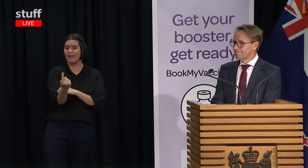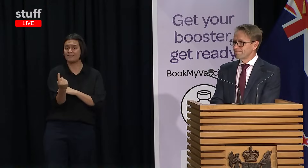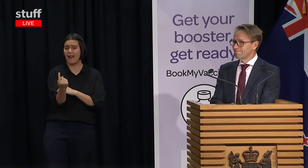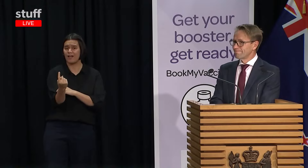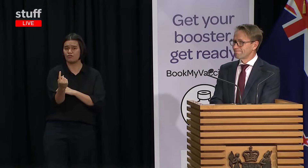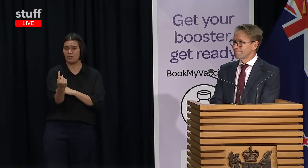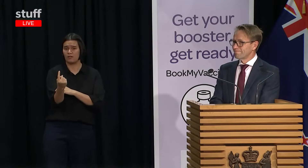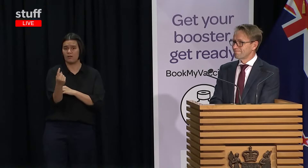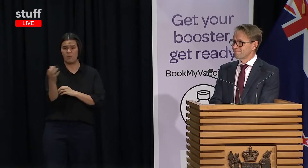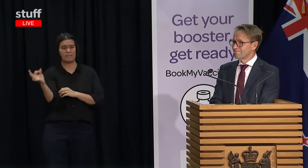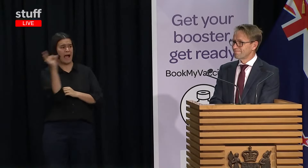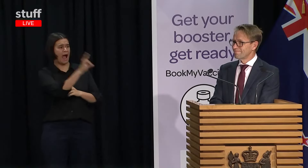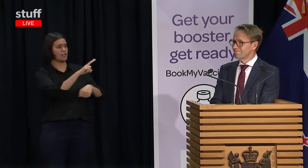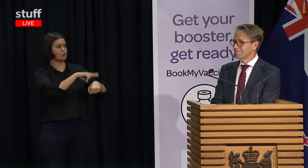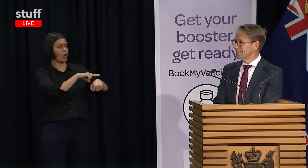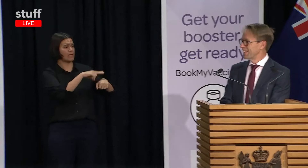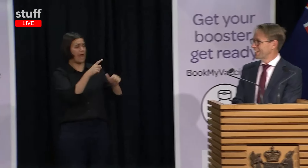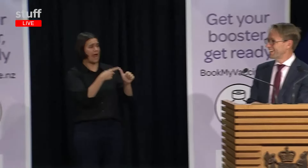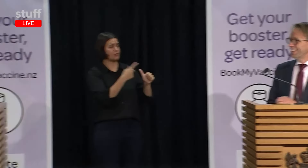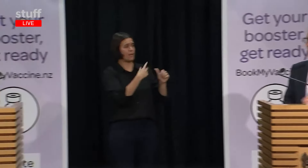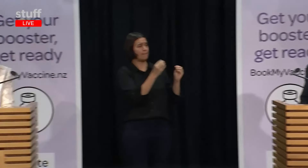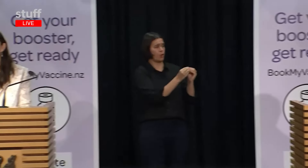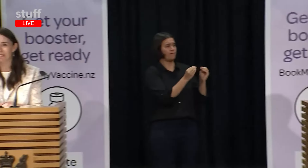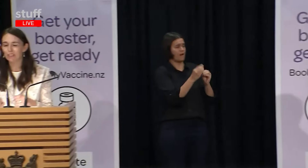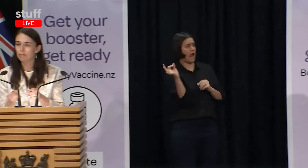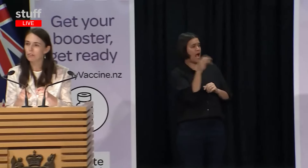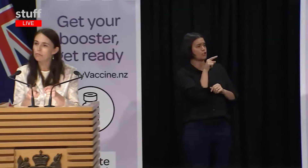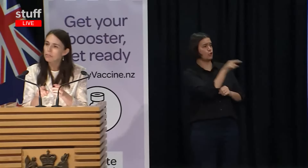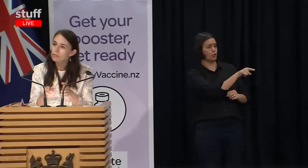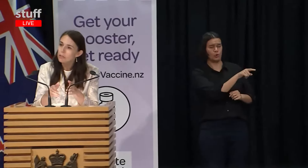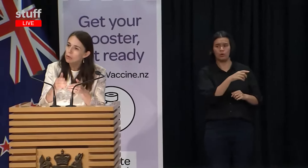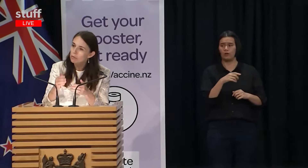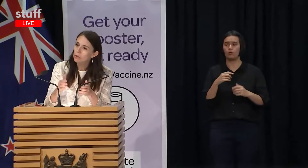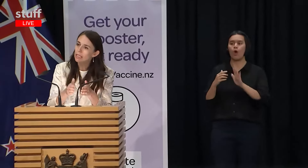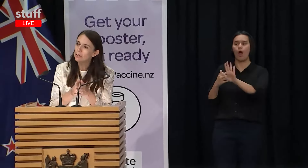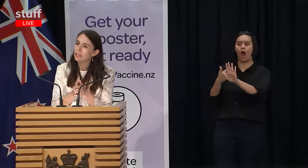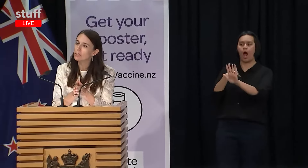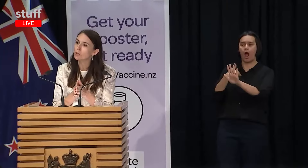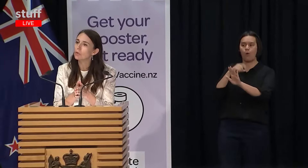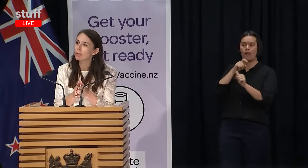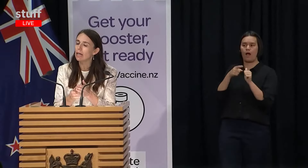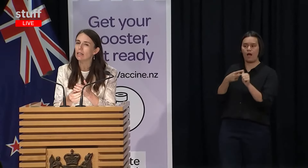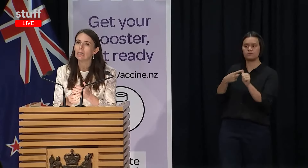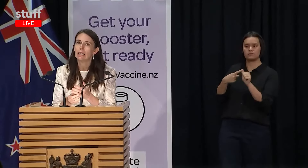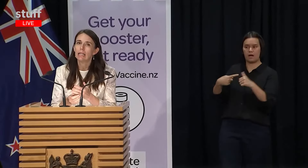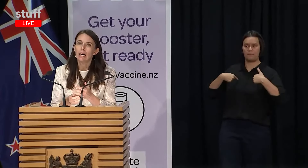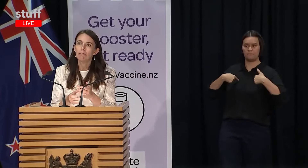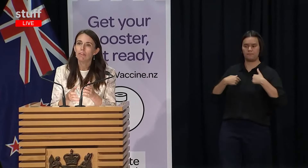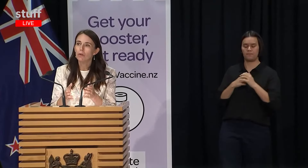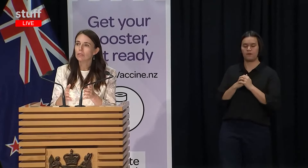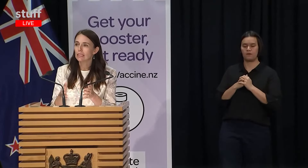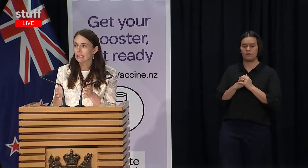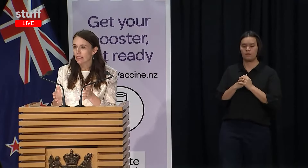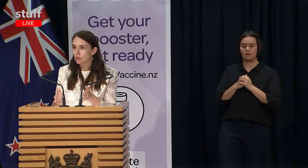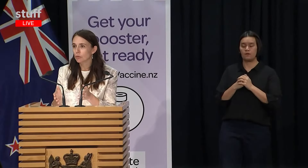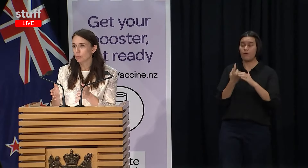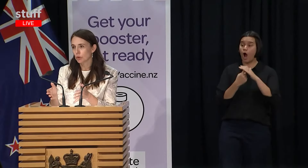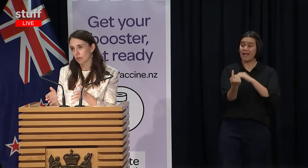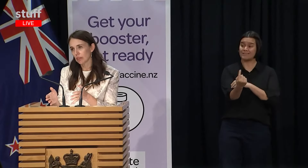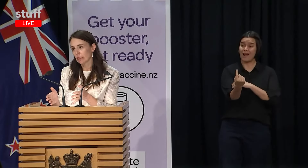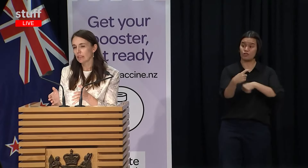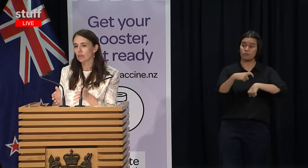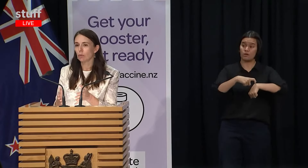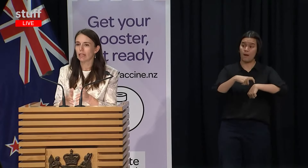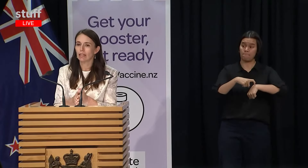Barry? Well, actually, I'm going to pick that one up, of course, because first of all, you will have already heard us talk about for those